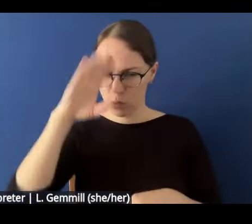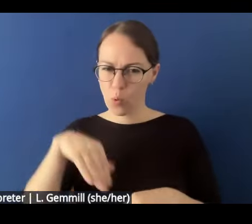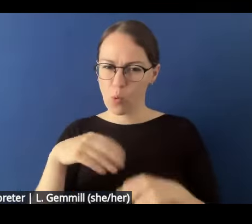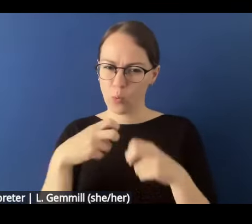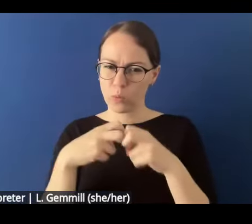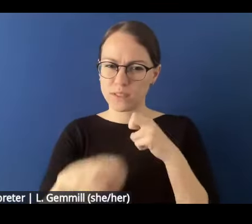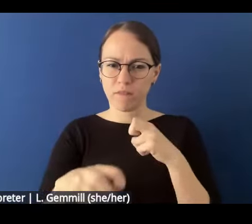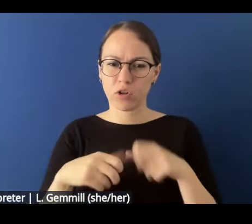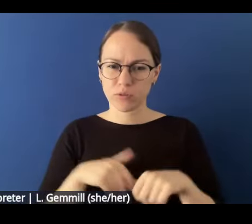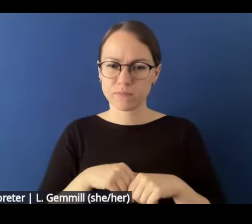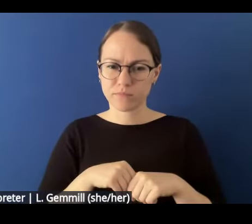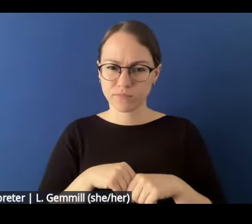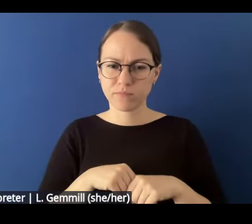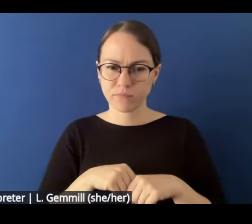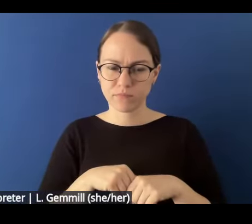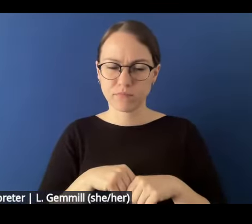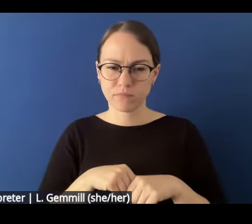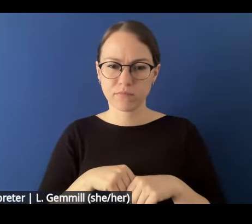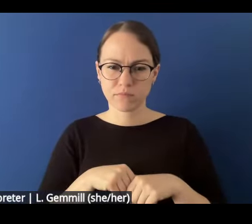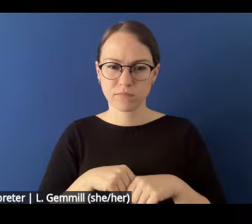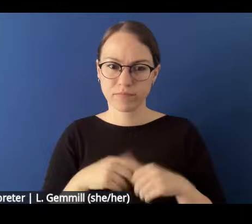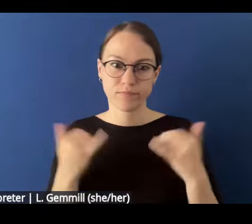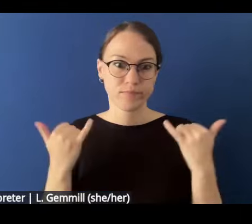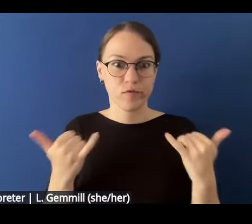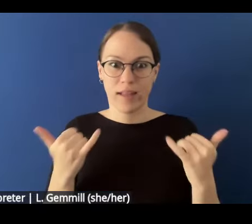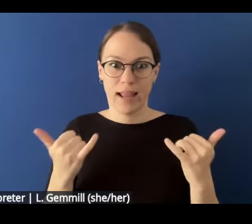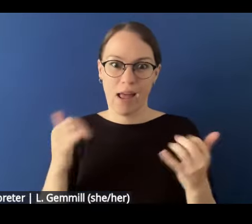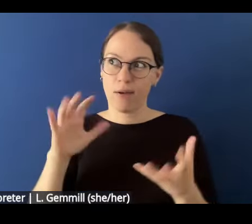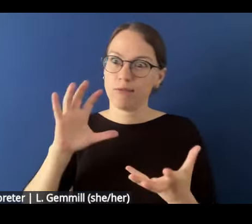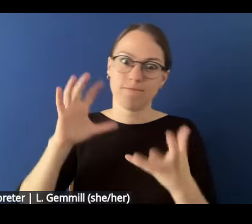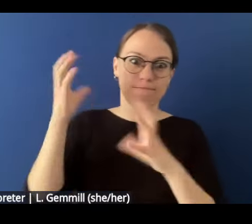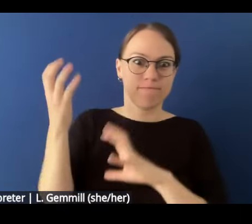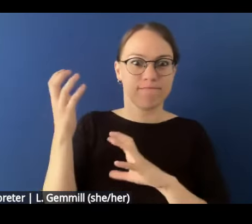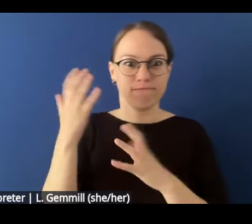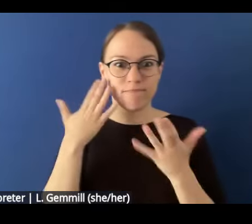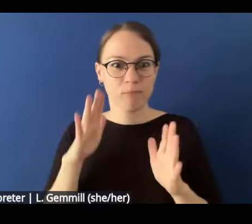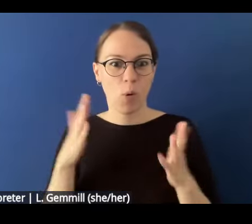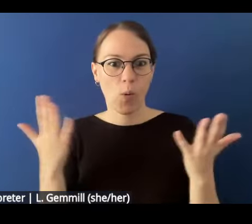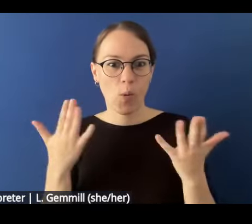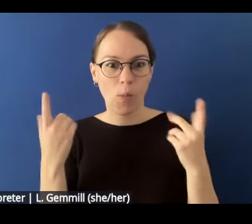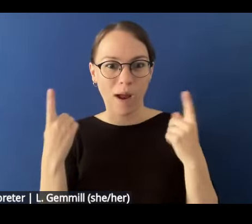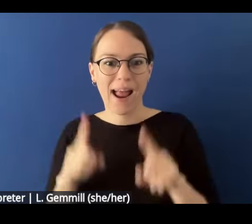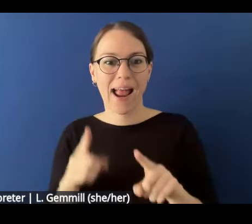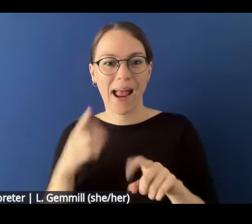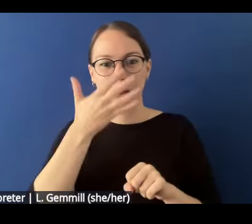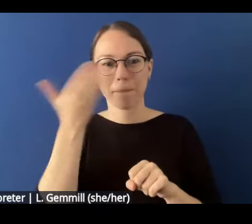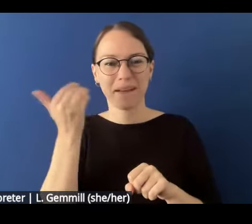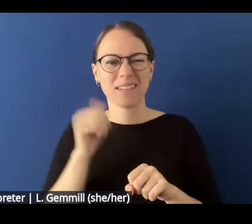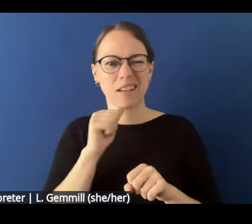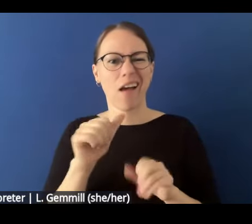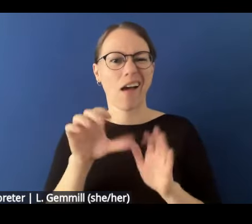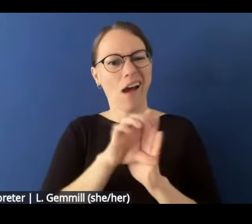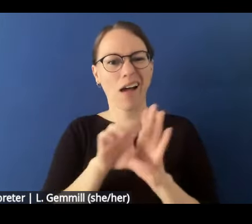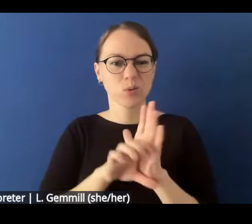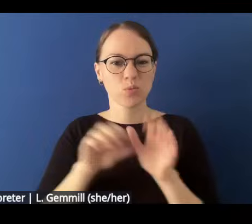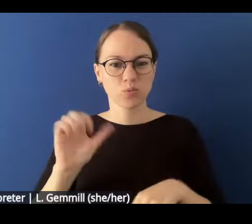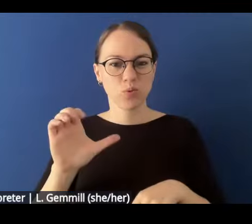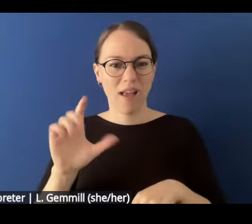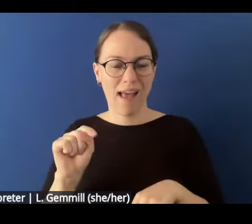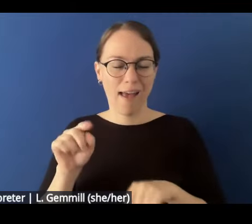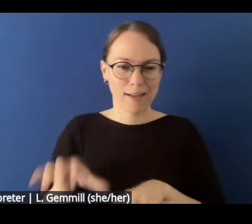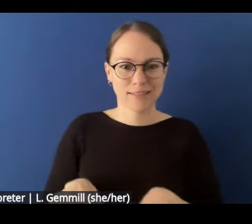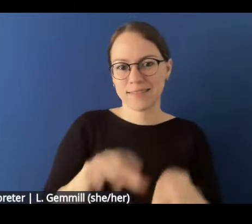given the uncertainties created by the unconstitutional act adopted by the legislature in 2018 that has been